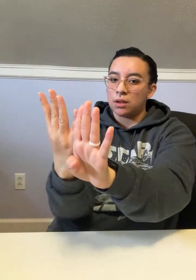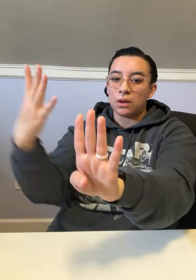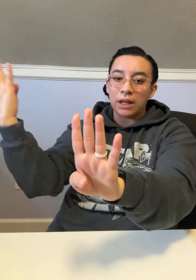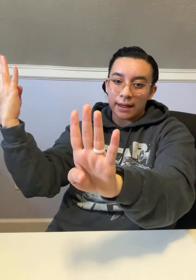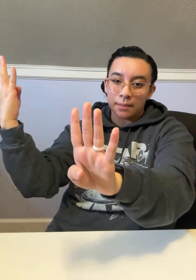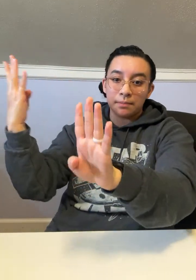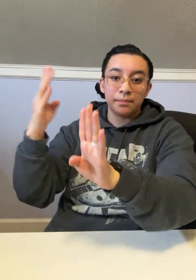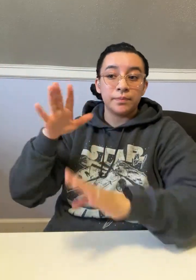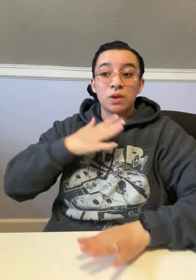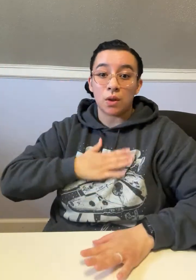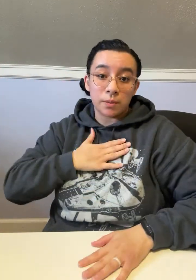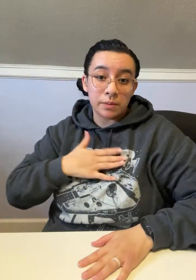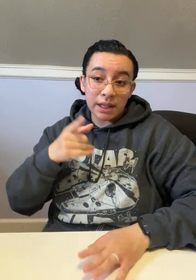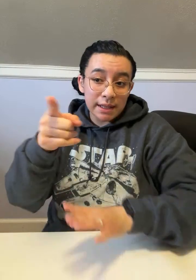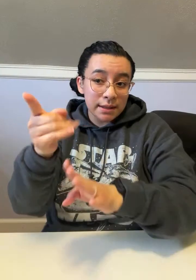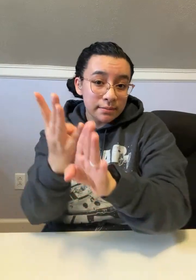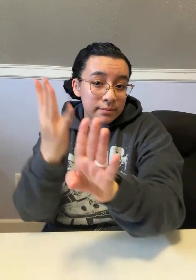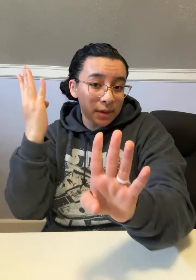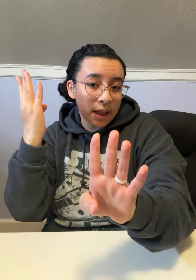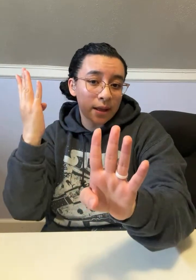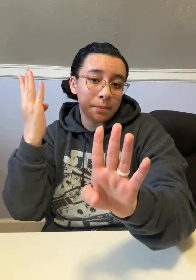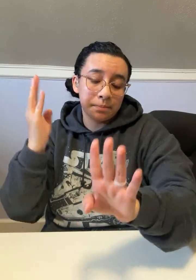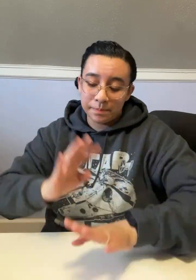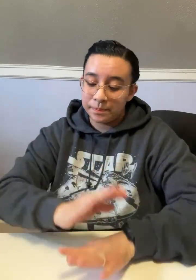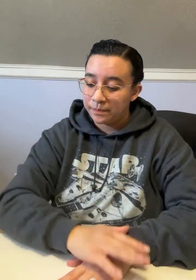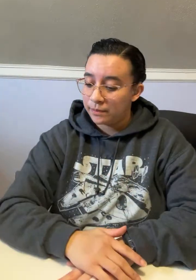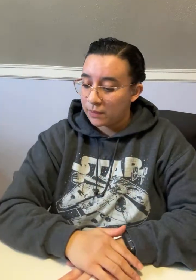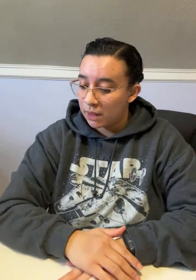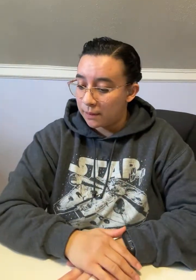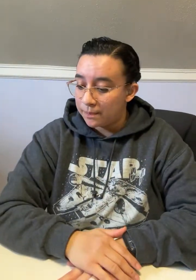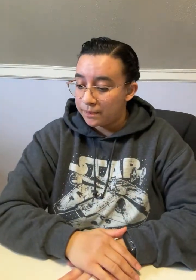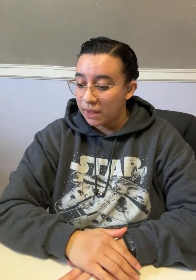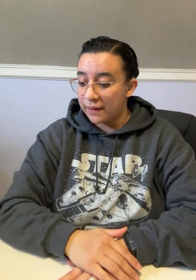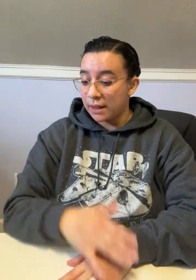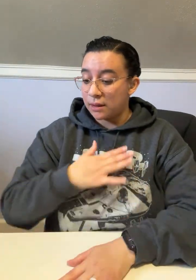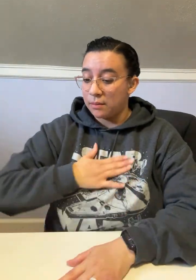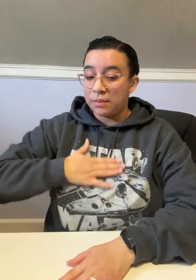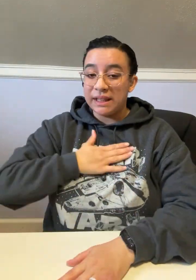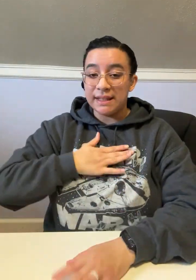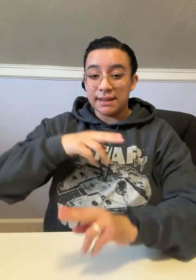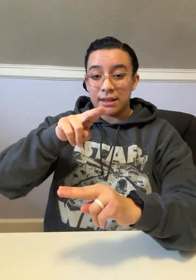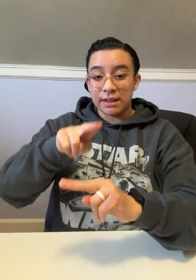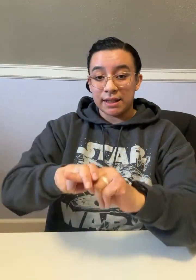line up. So please line up. Okay, and then please sit.